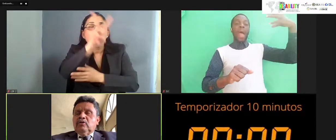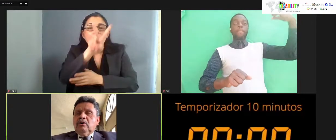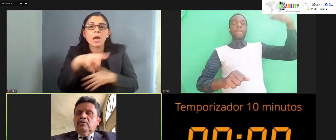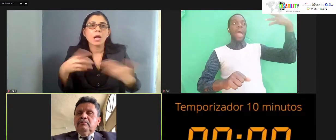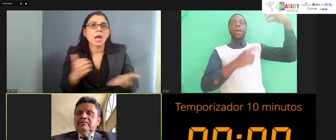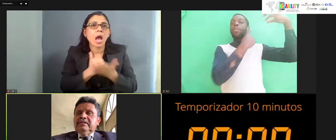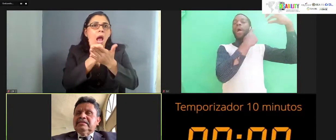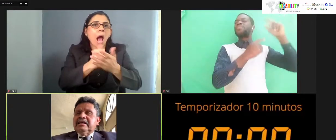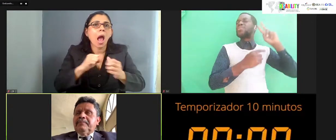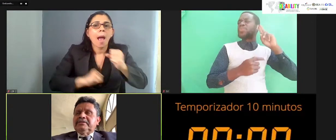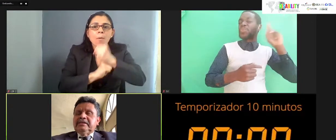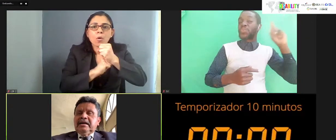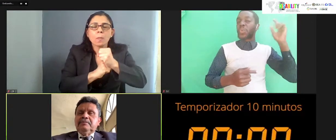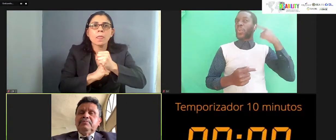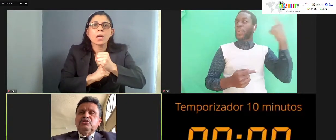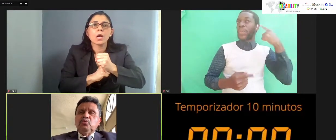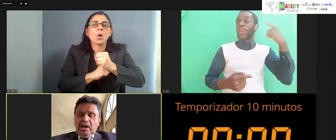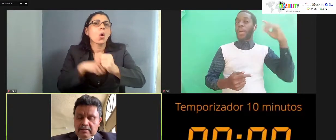sound